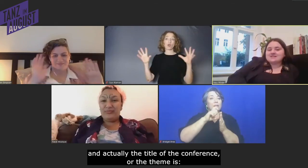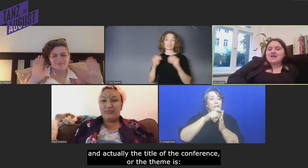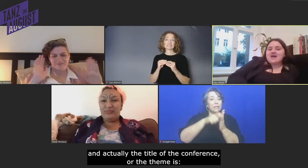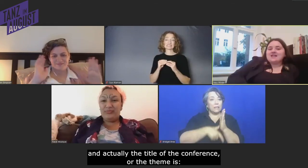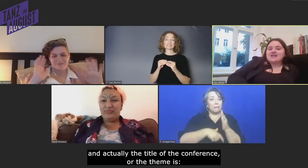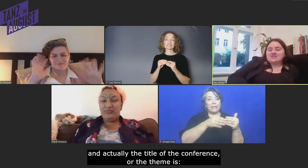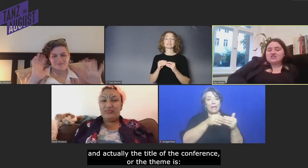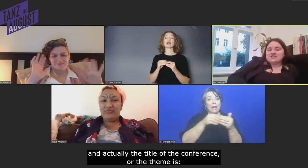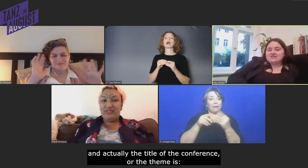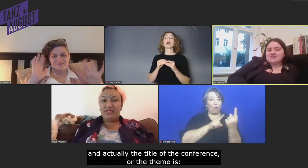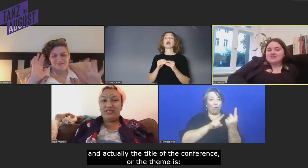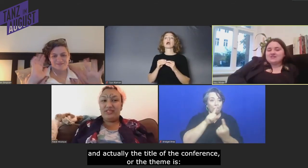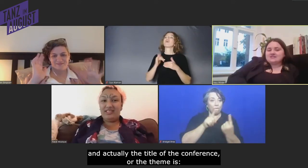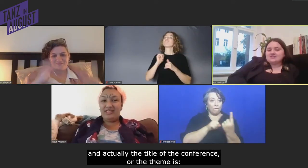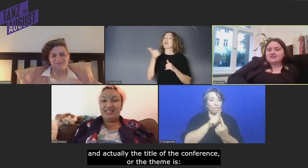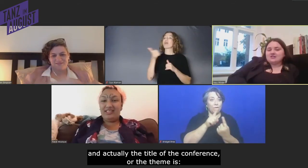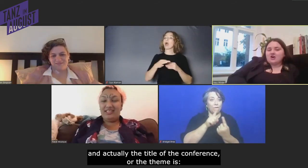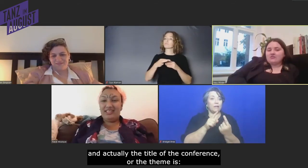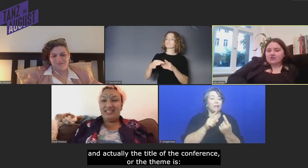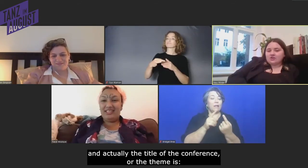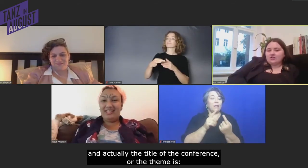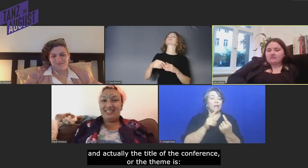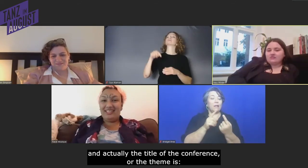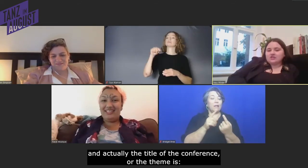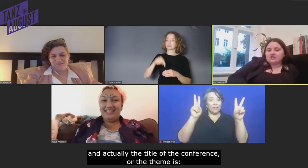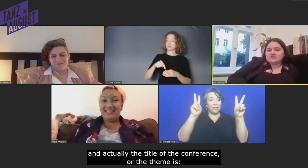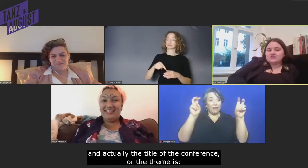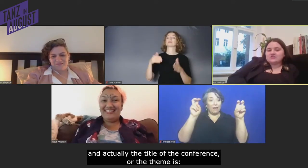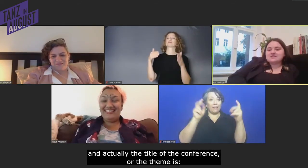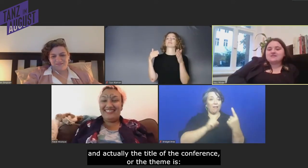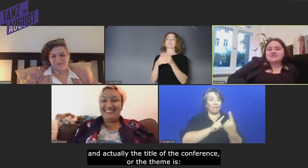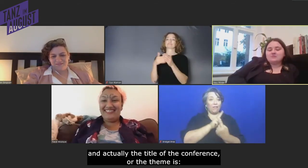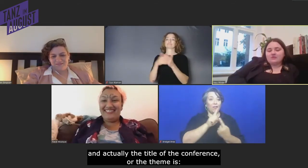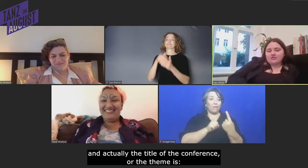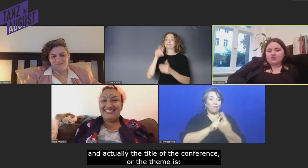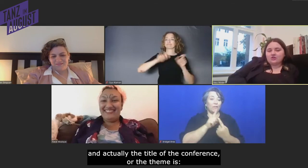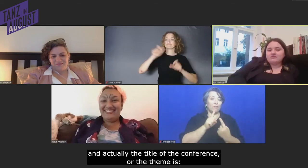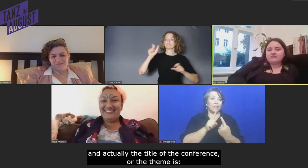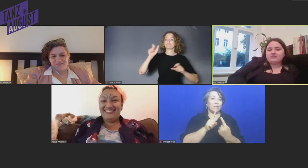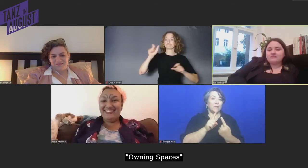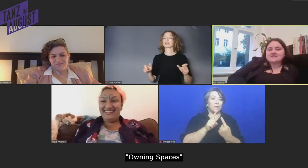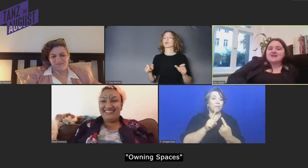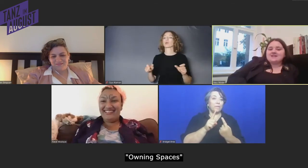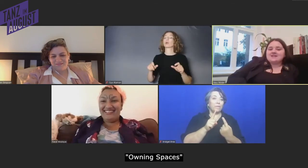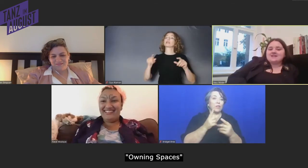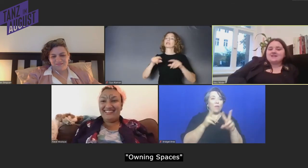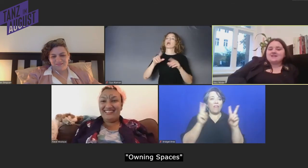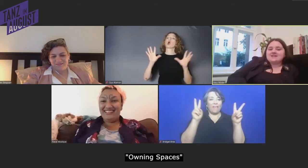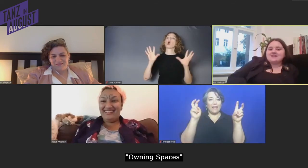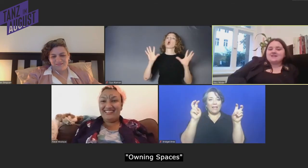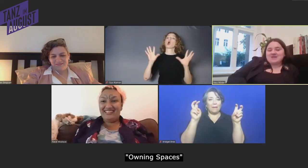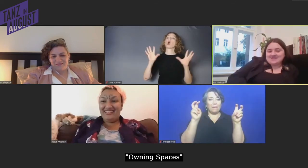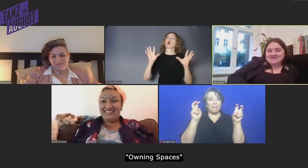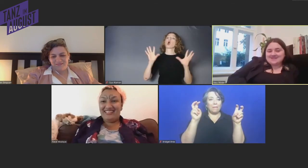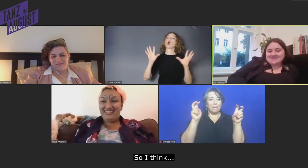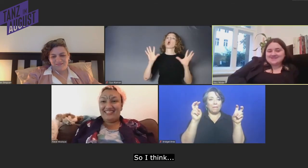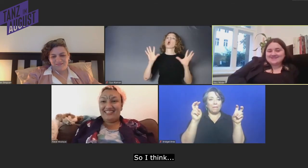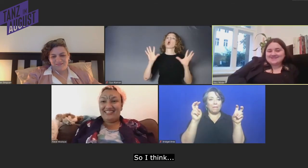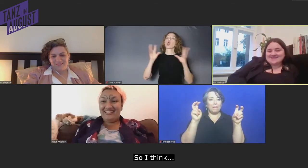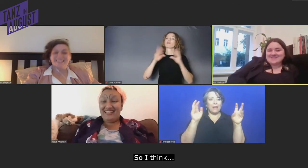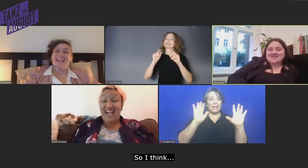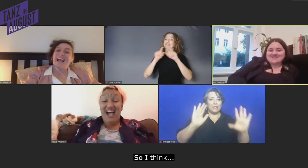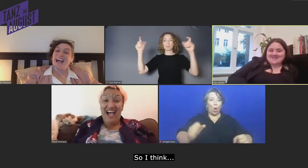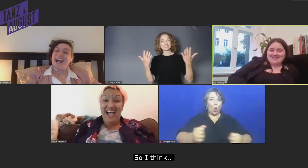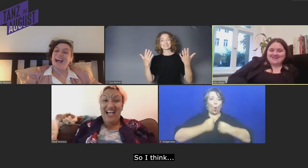conference, and actually the title of the conference, or the theme of the conference, is Owning Spaces.